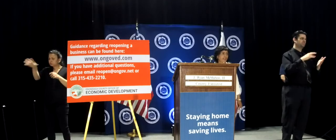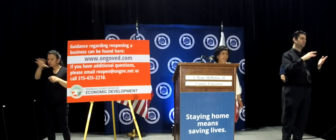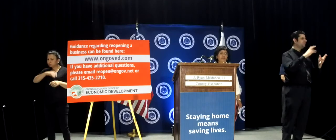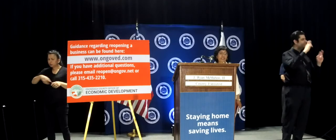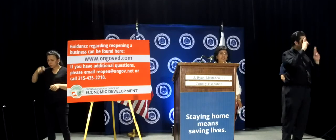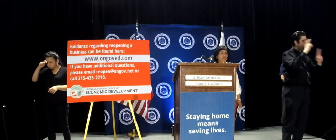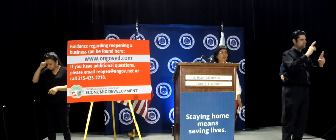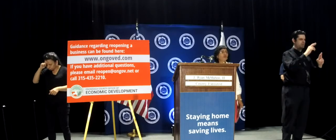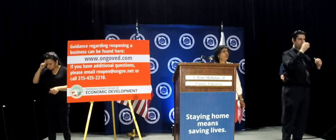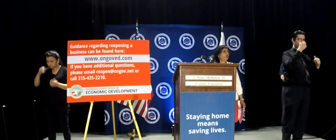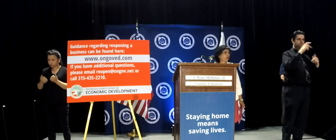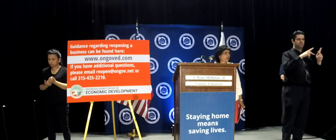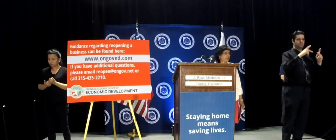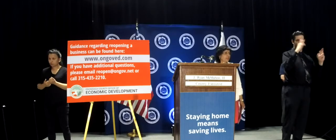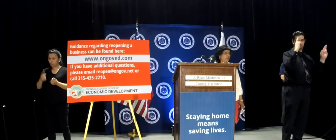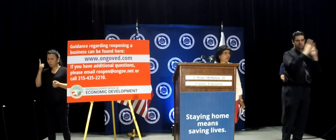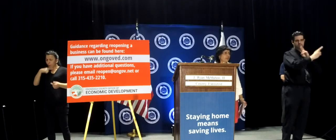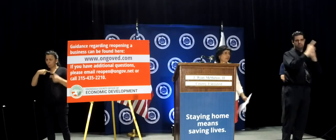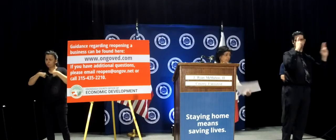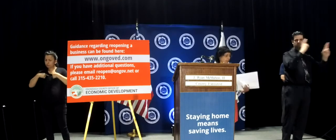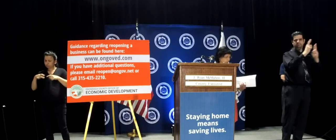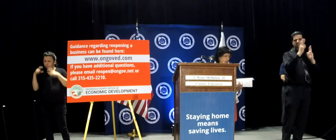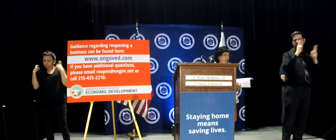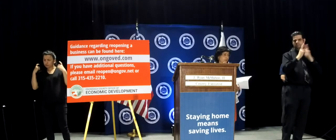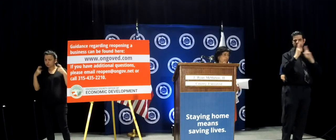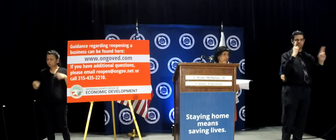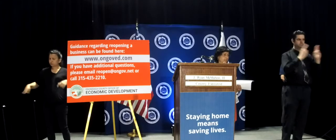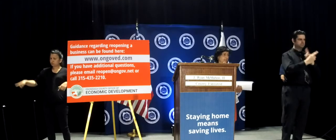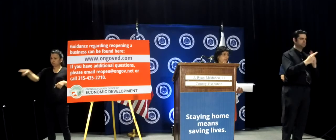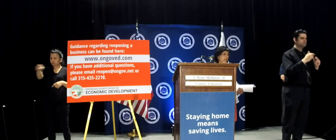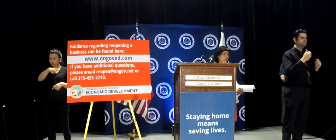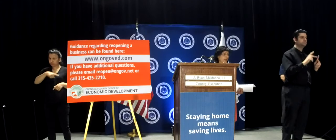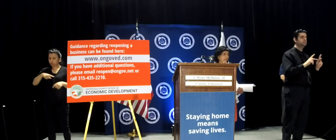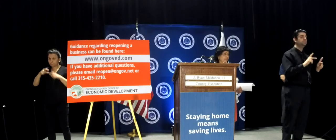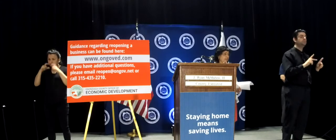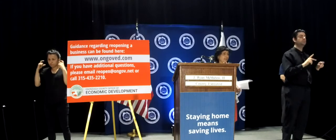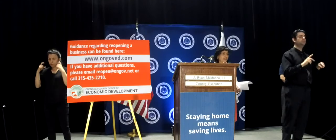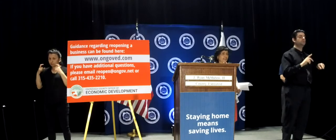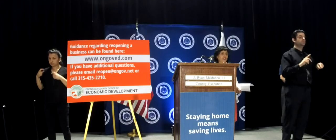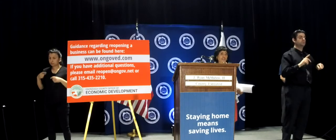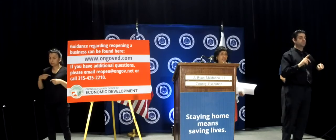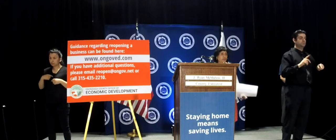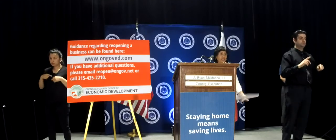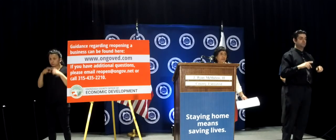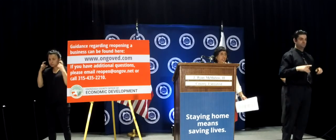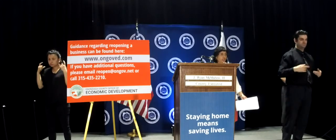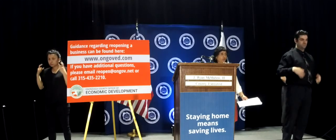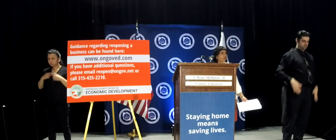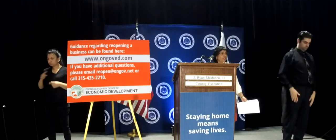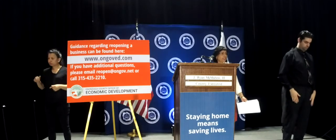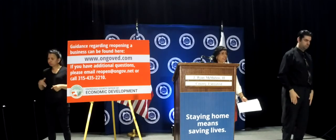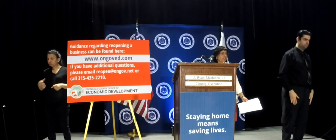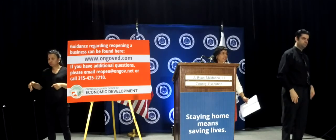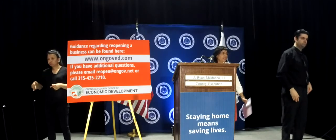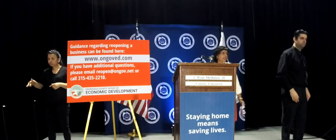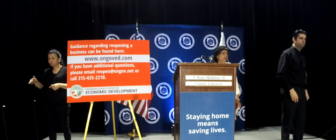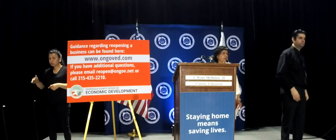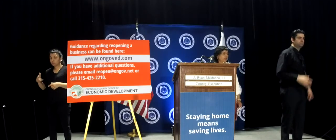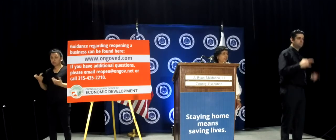okay. It makes the social norm, it's important, right? I walk with my mask and it just has become a normal